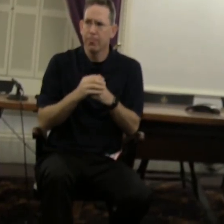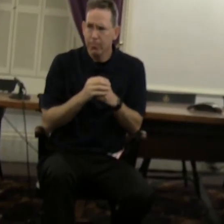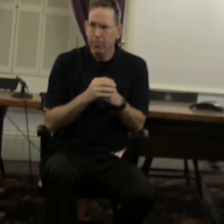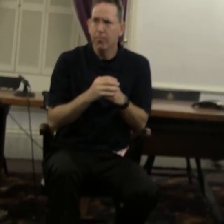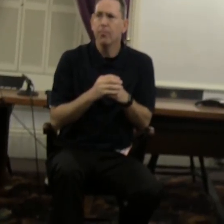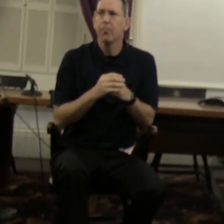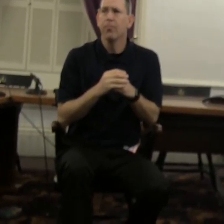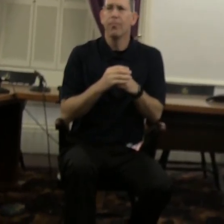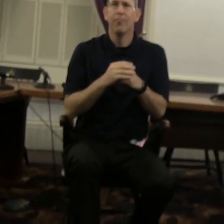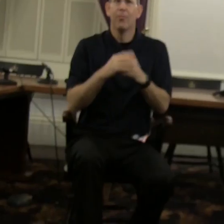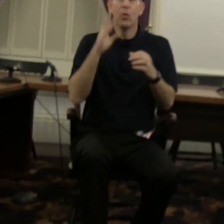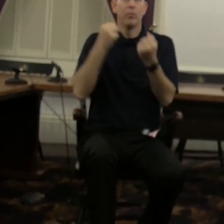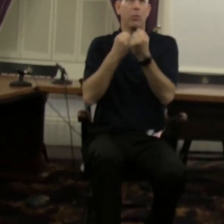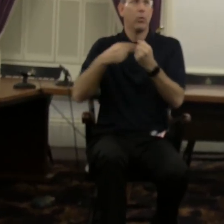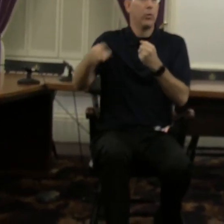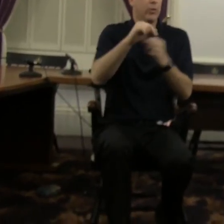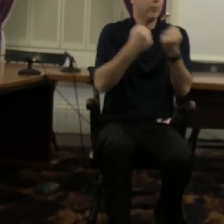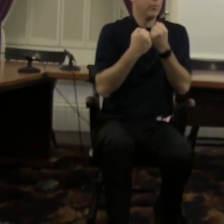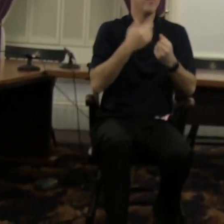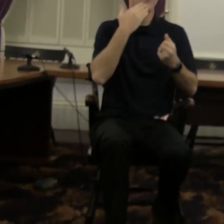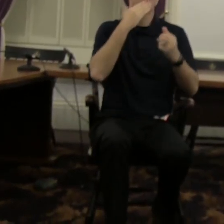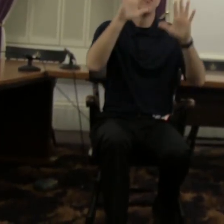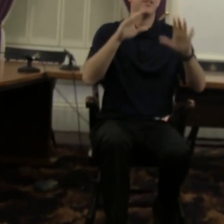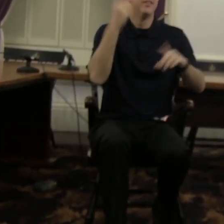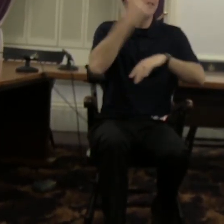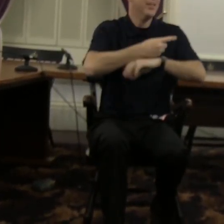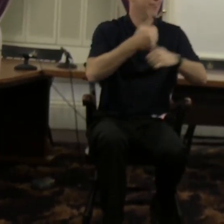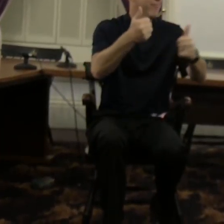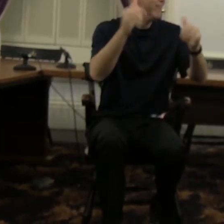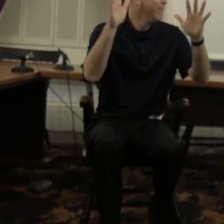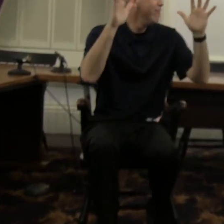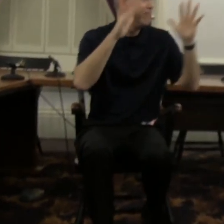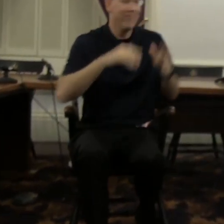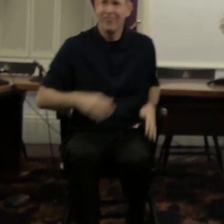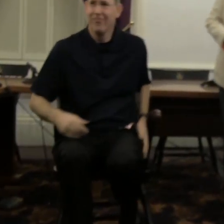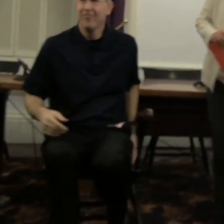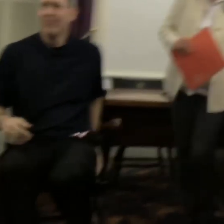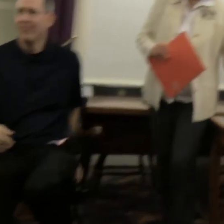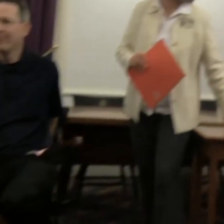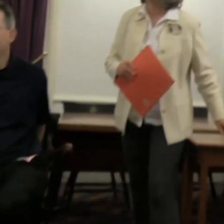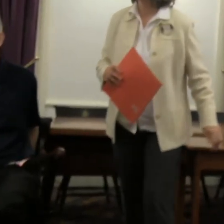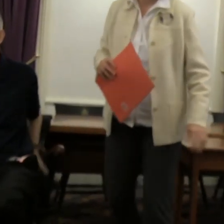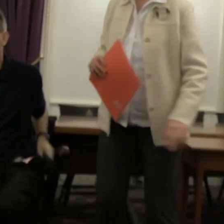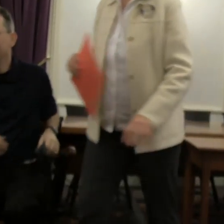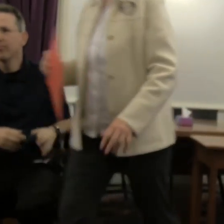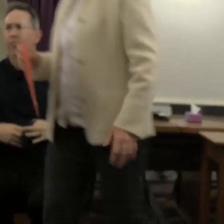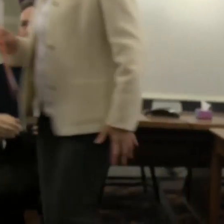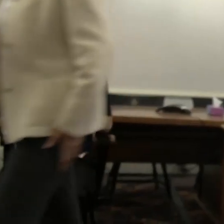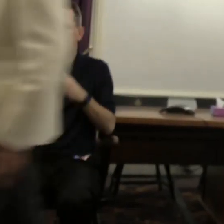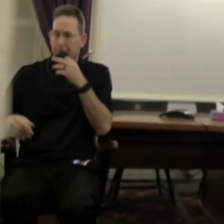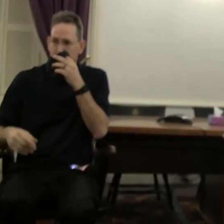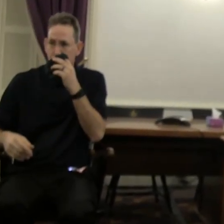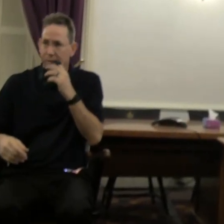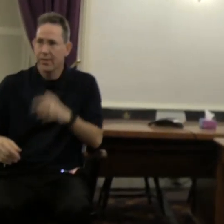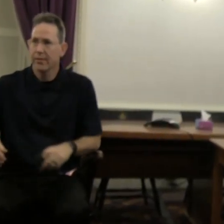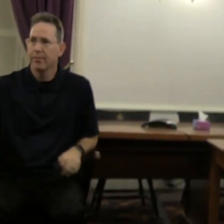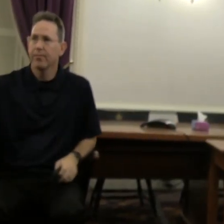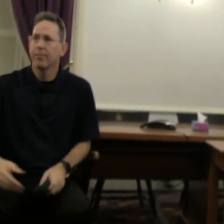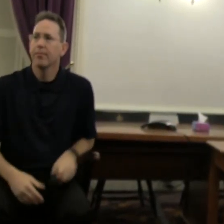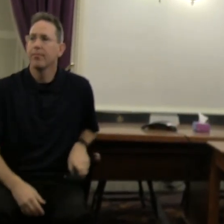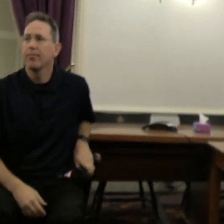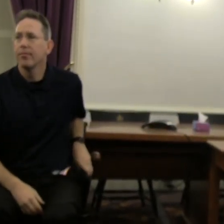and advocacy. He will continue to advocate on behalf of those living with disabilities at every stage of life.